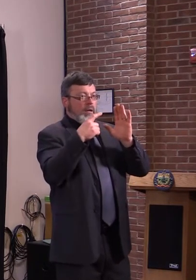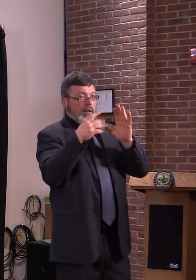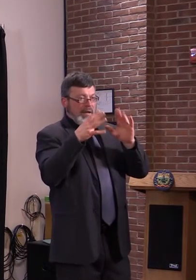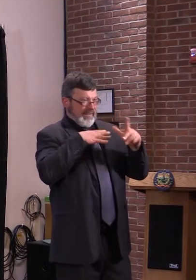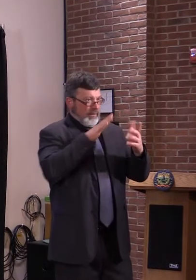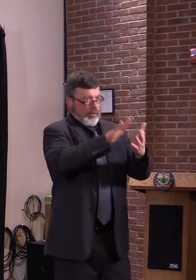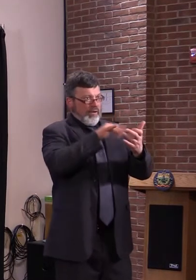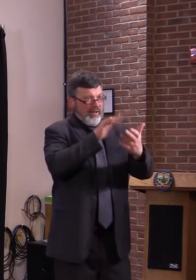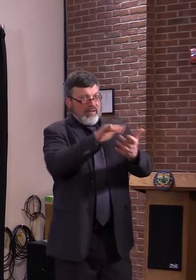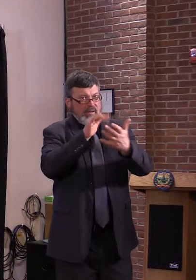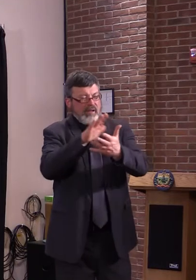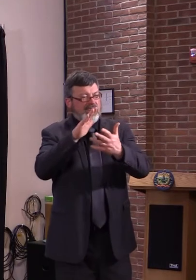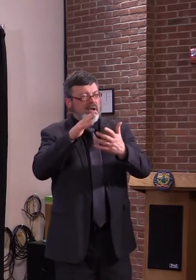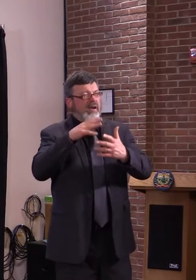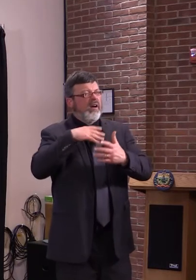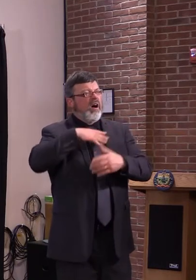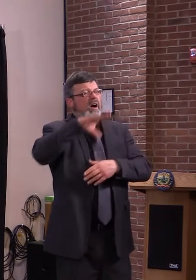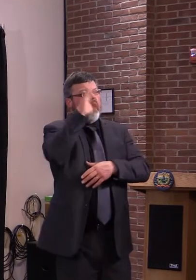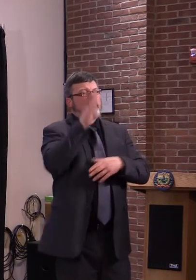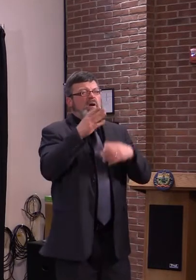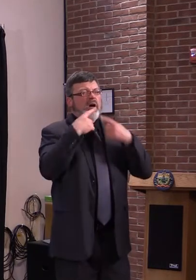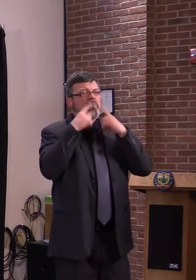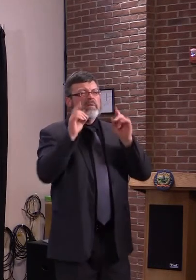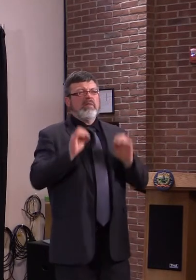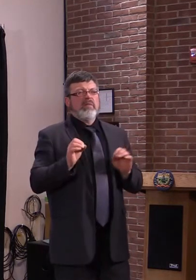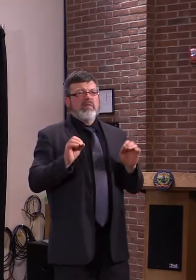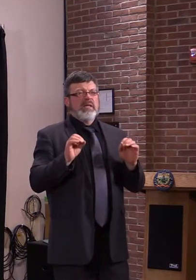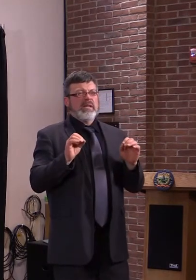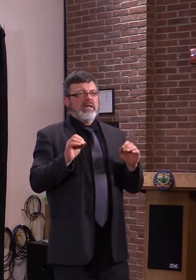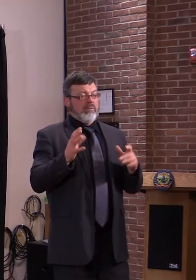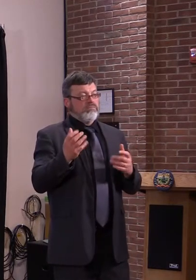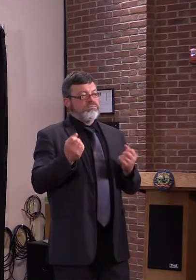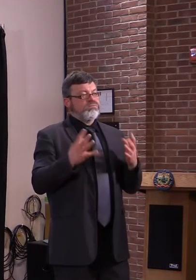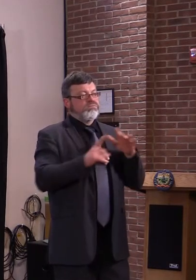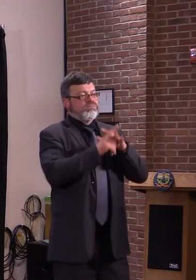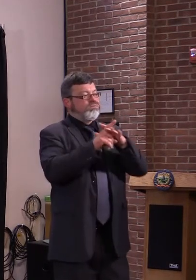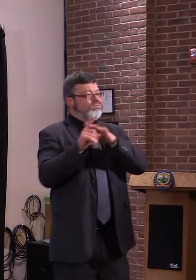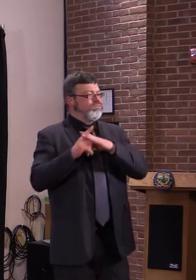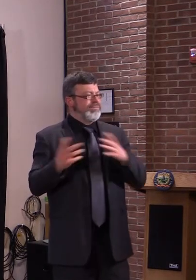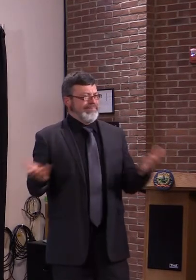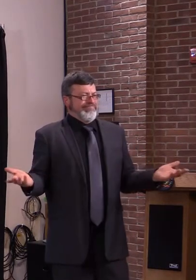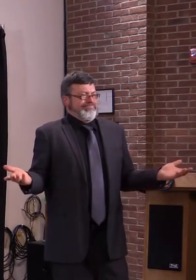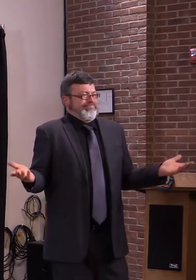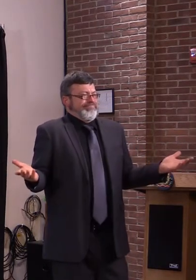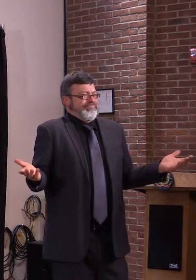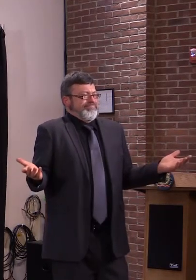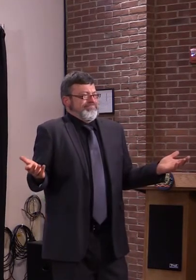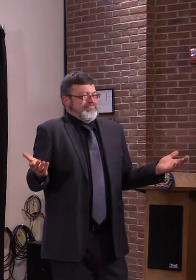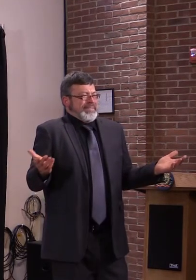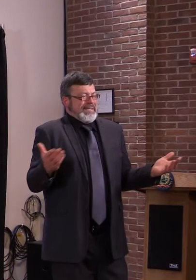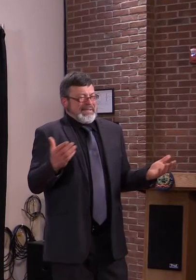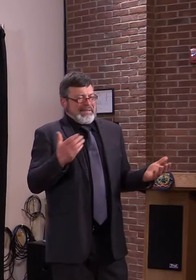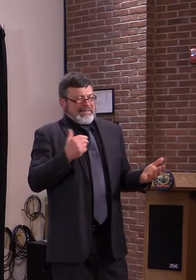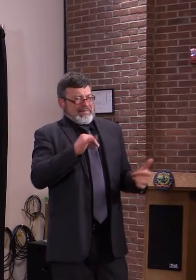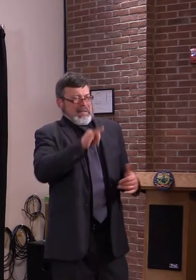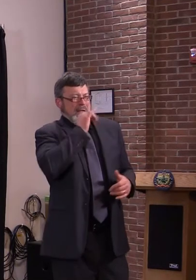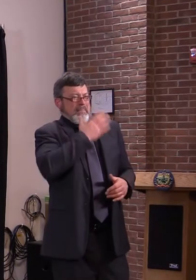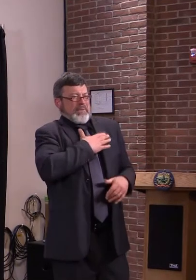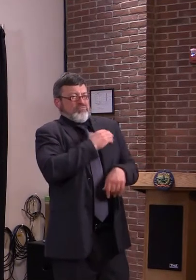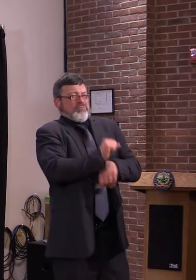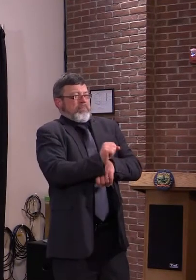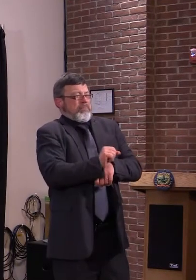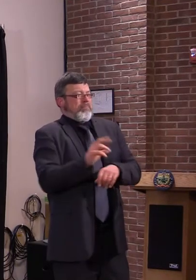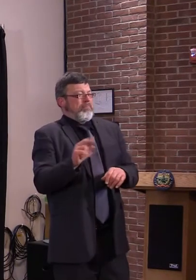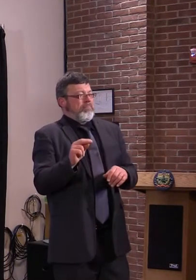Yes. I mean, of any subject. So it doesn't sound right to me, but again, we'll take a look.